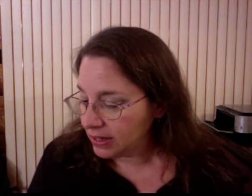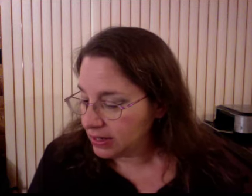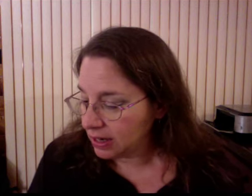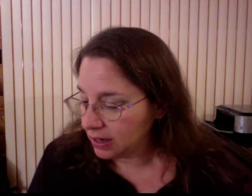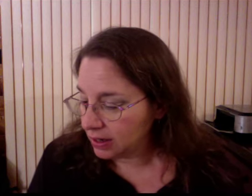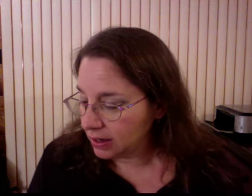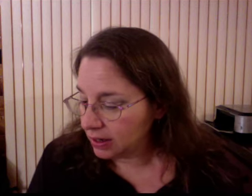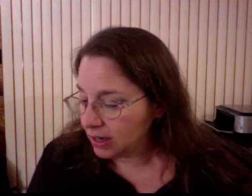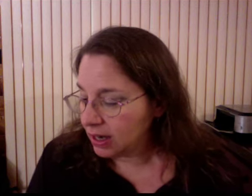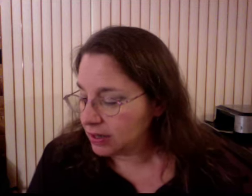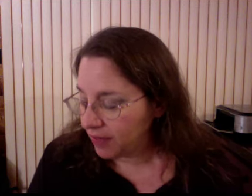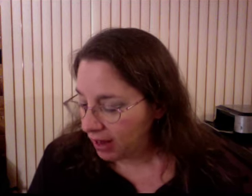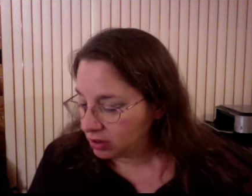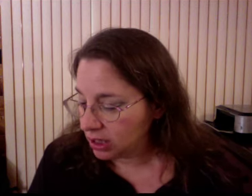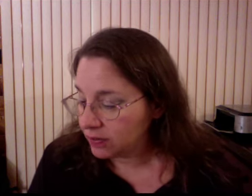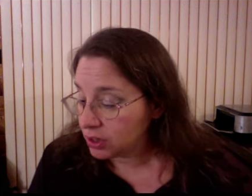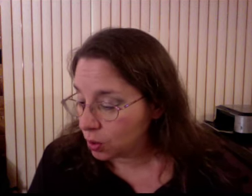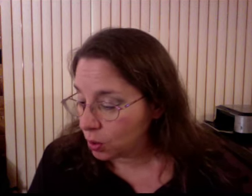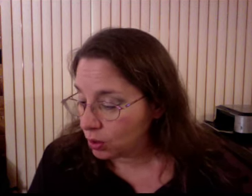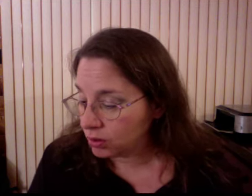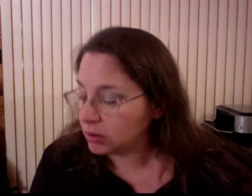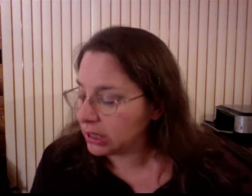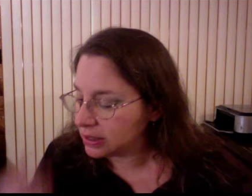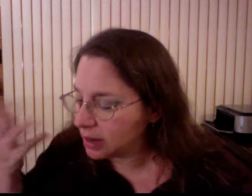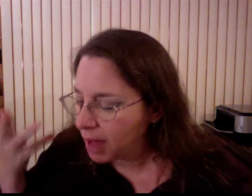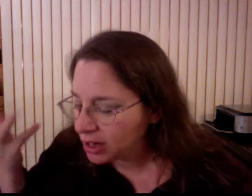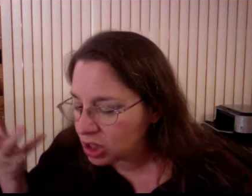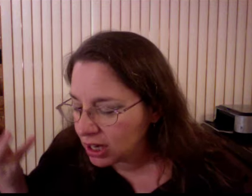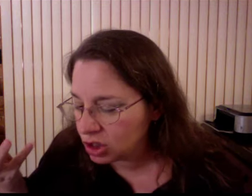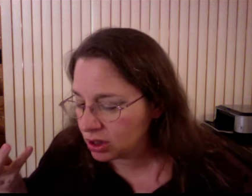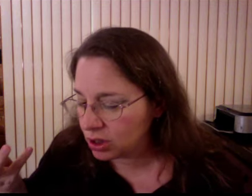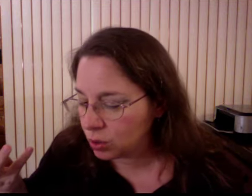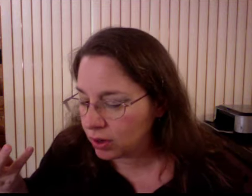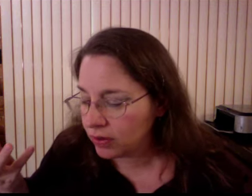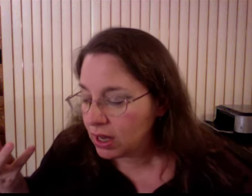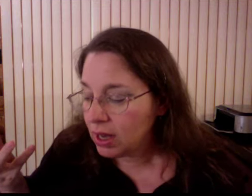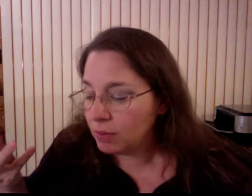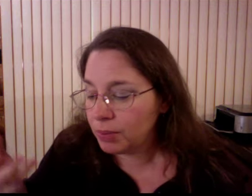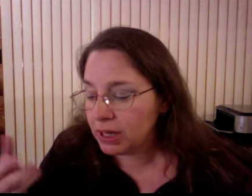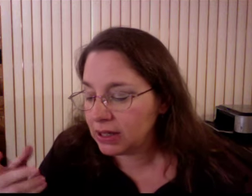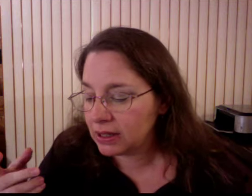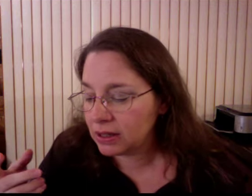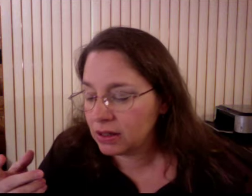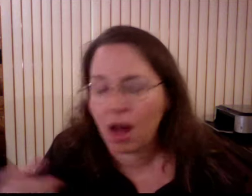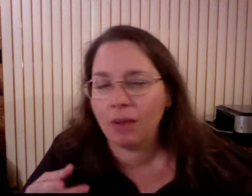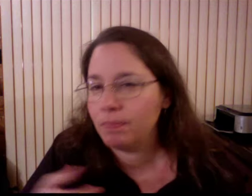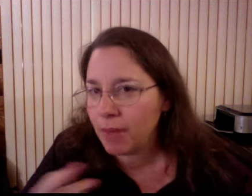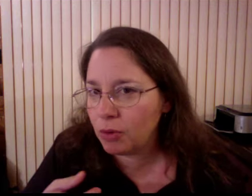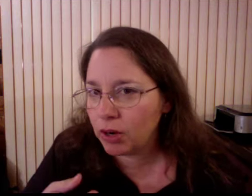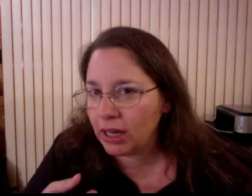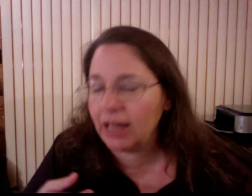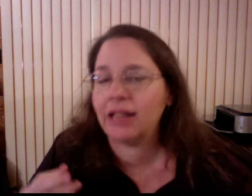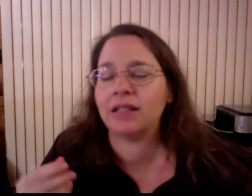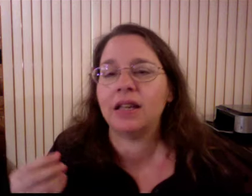Fantasy is a faculty of the soul. It's imagination, sort of. But it's not memory. It's